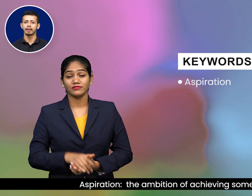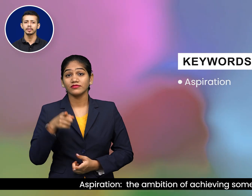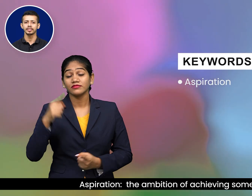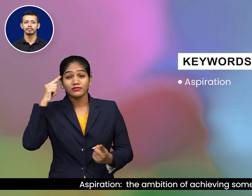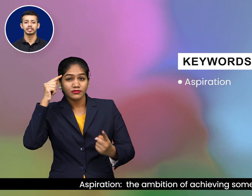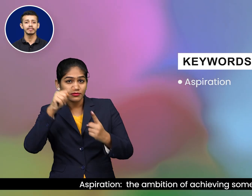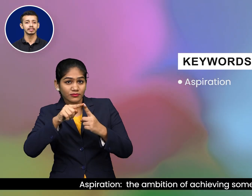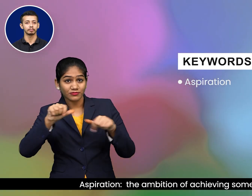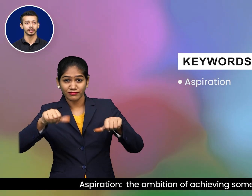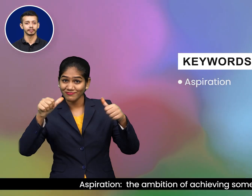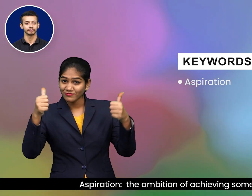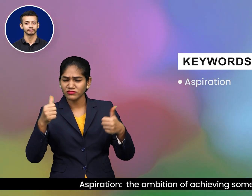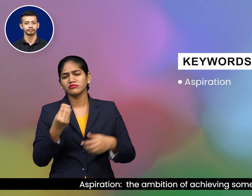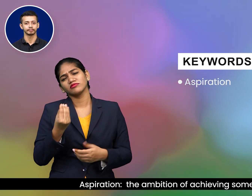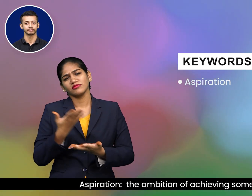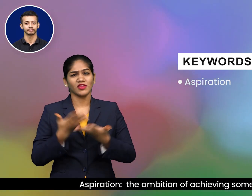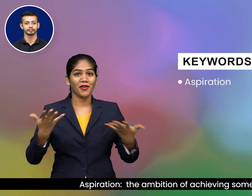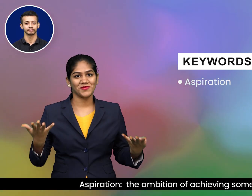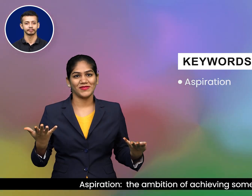The ambition of achieving something.